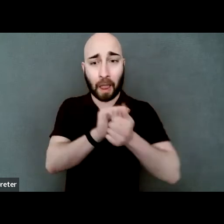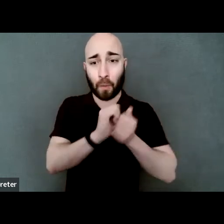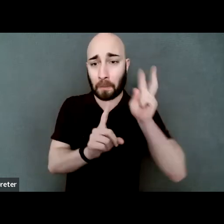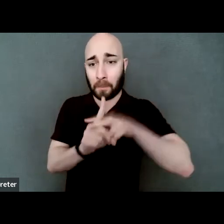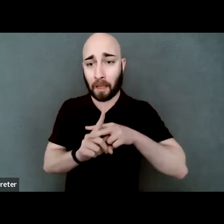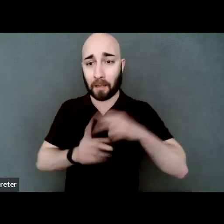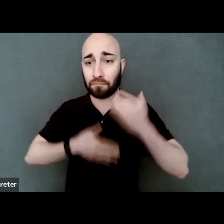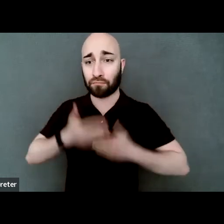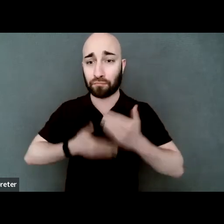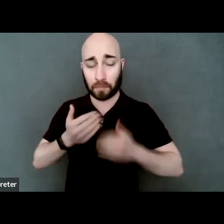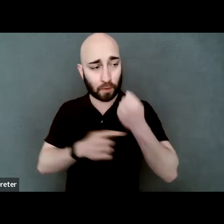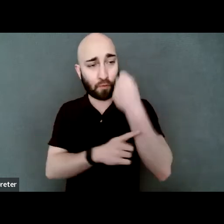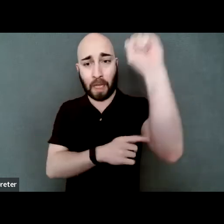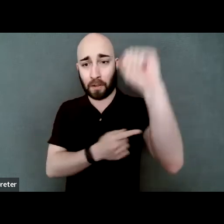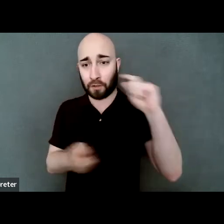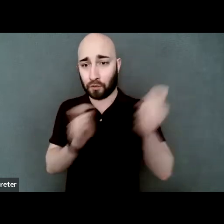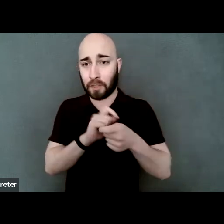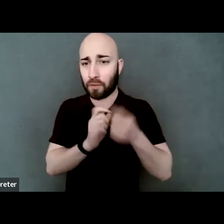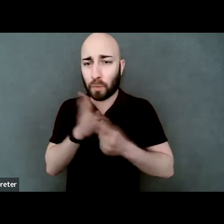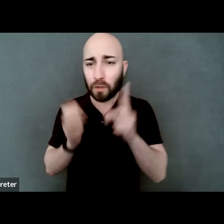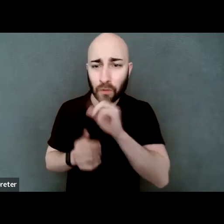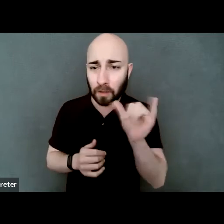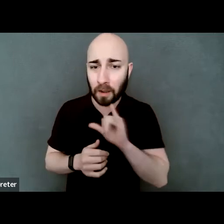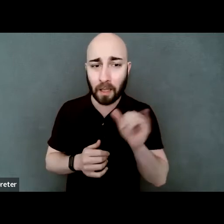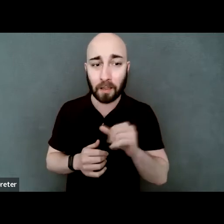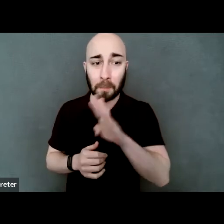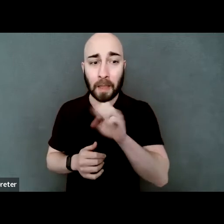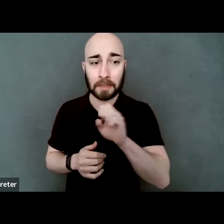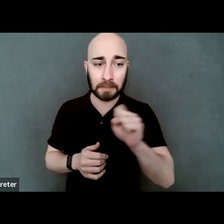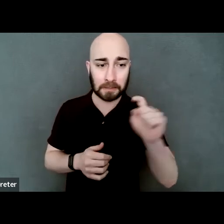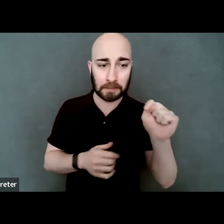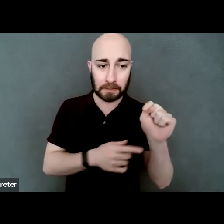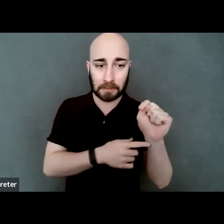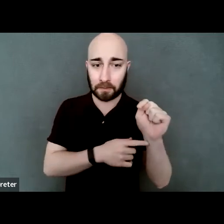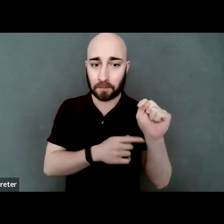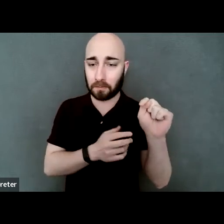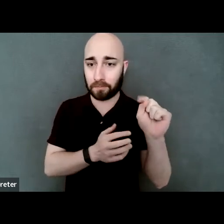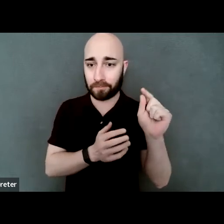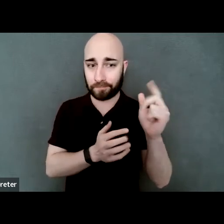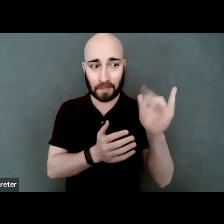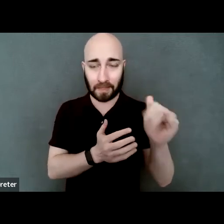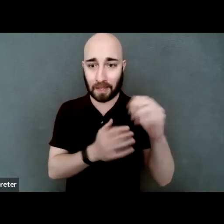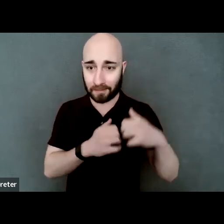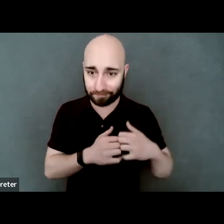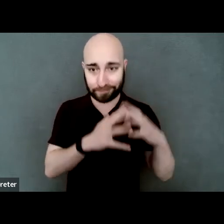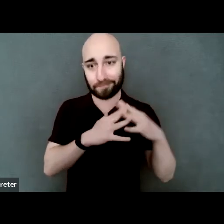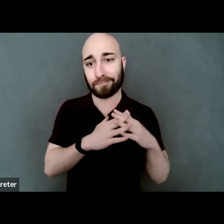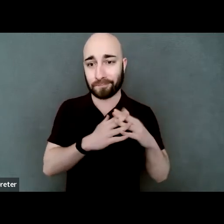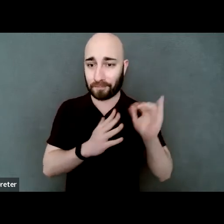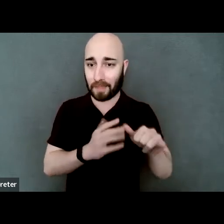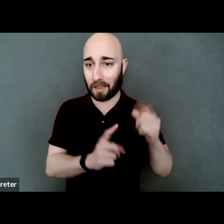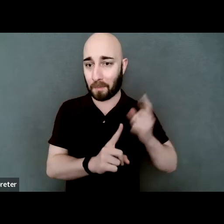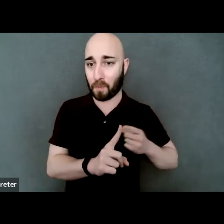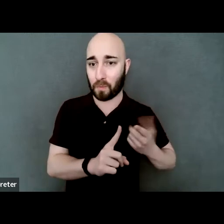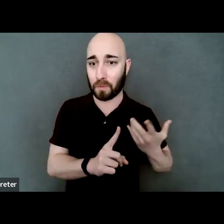this radical change. And the BSTT was formed at that very moment, knowing